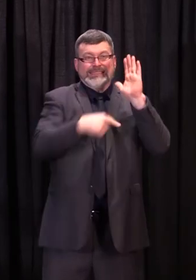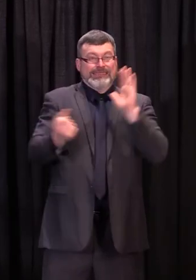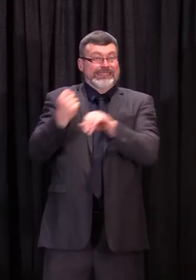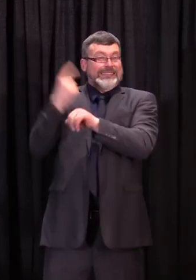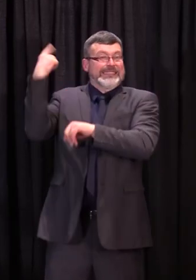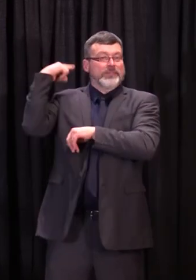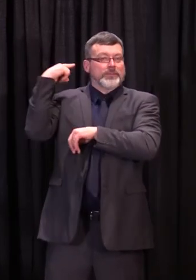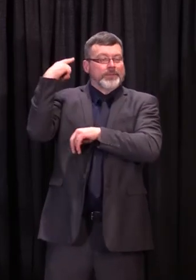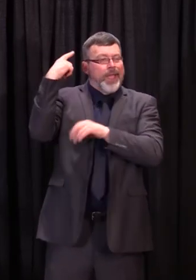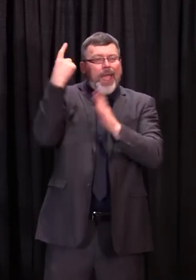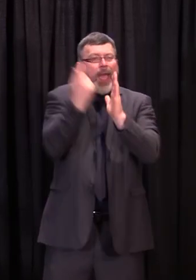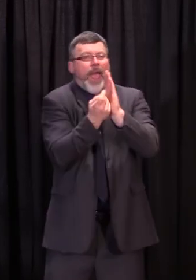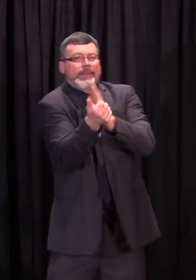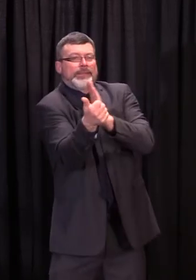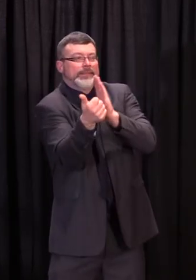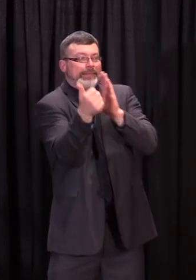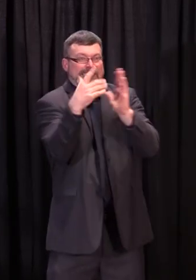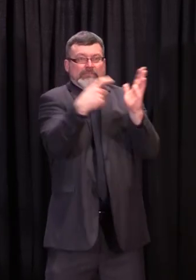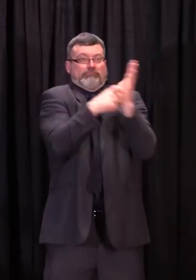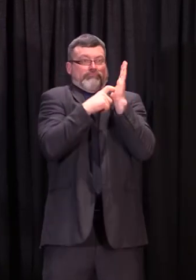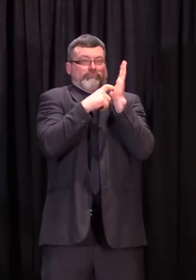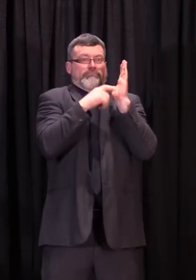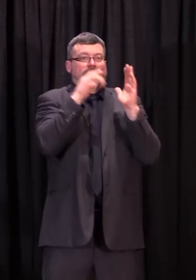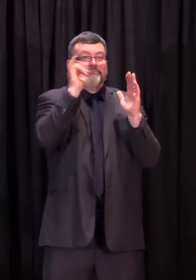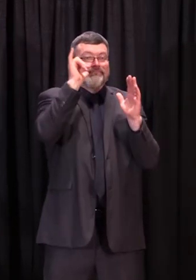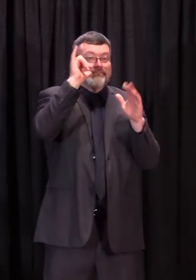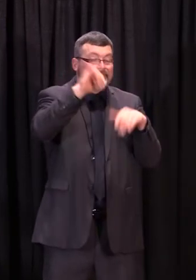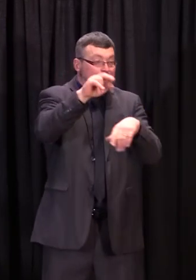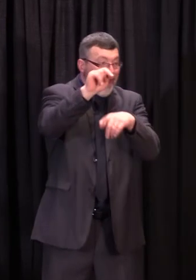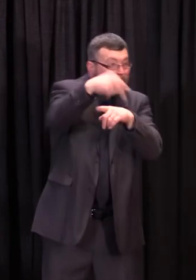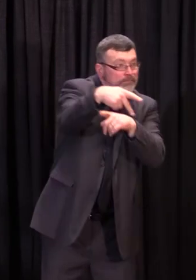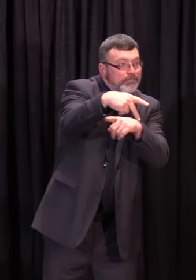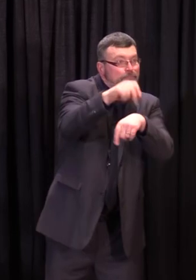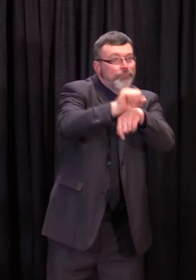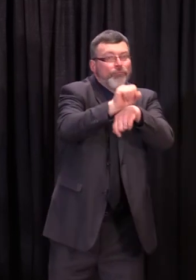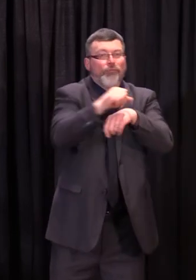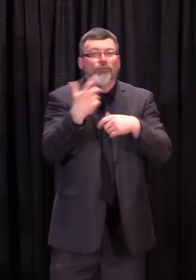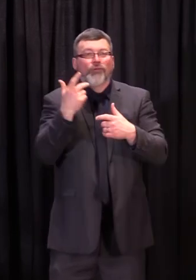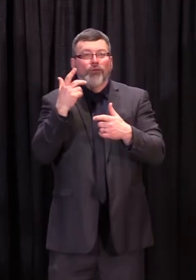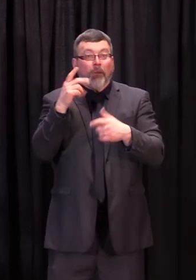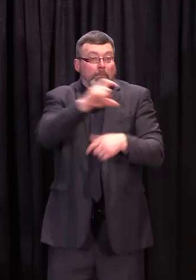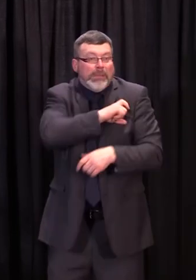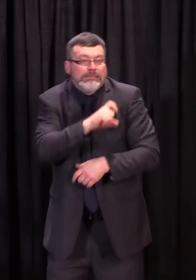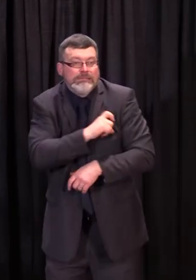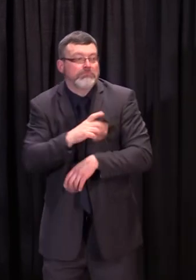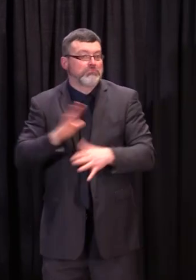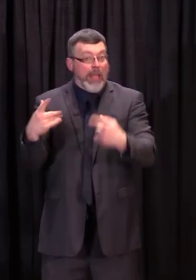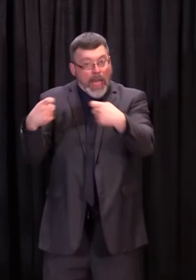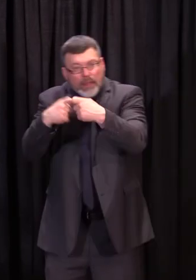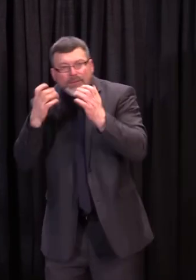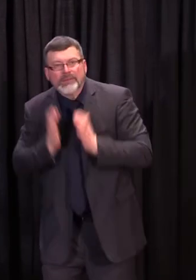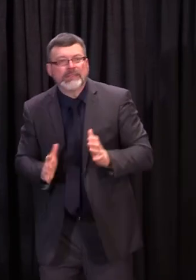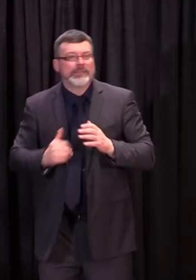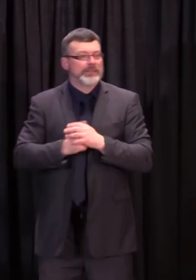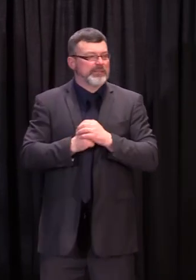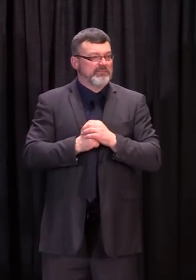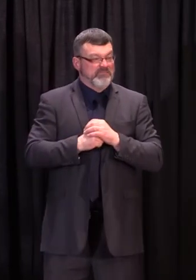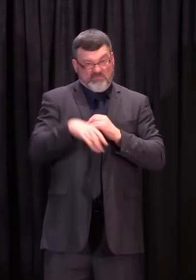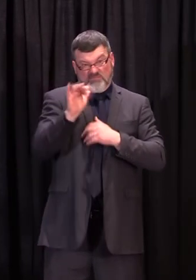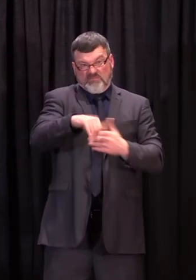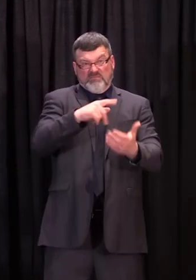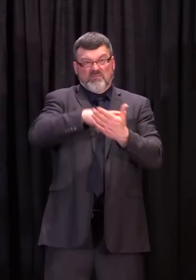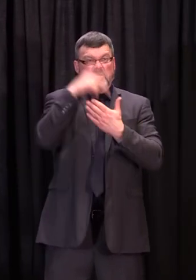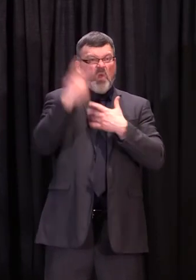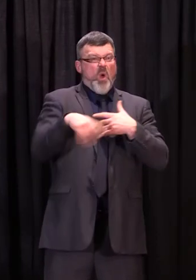practitioners, police officers, and electricians. This program has paid for itself with tax dollars